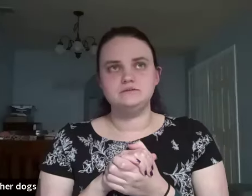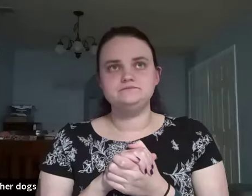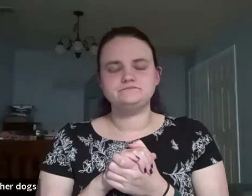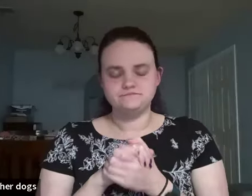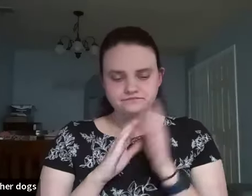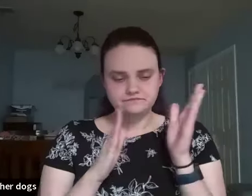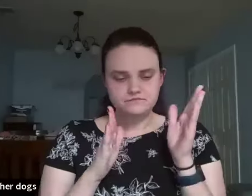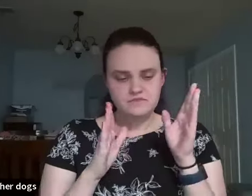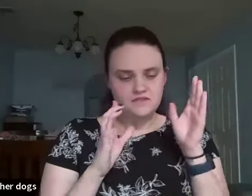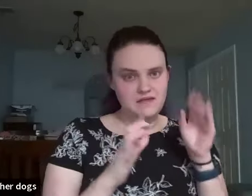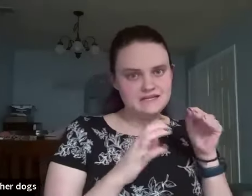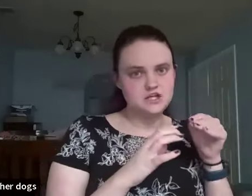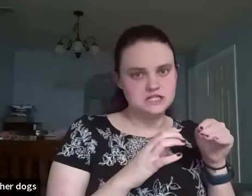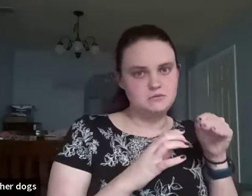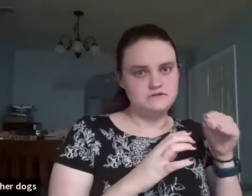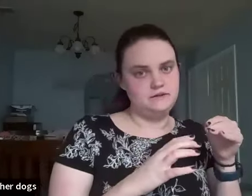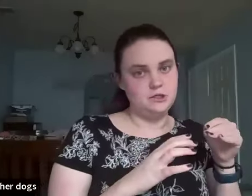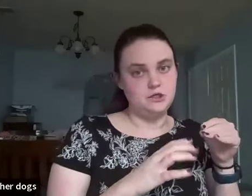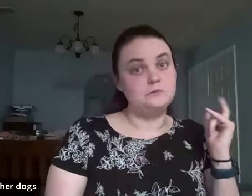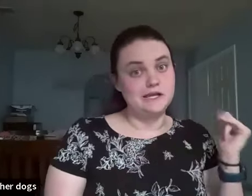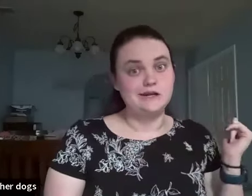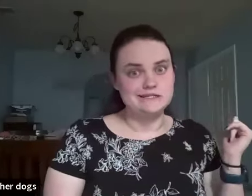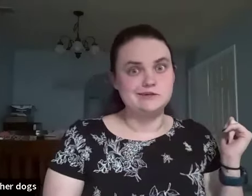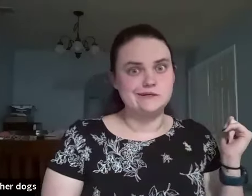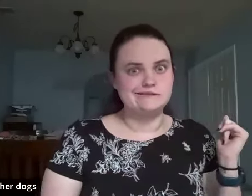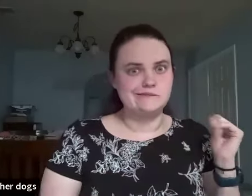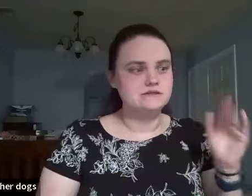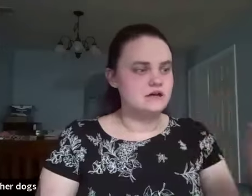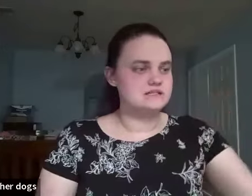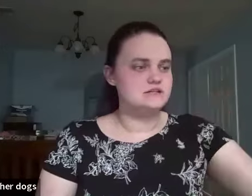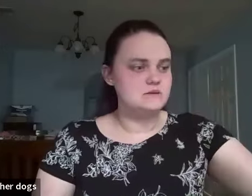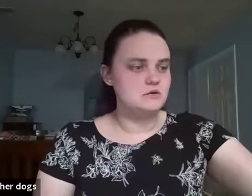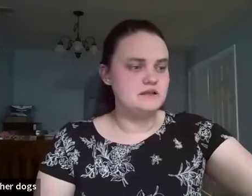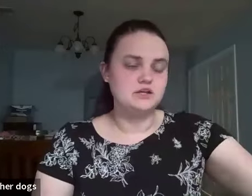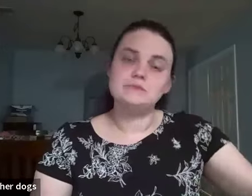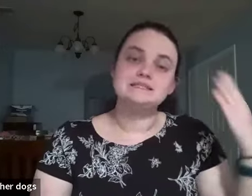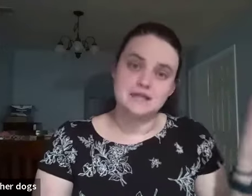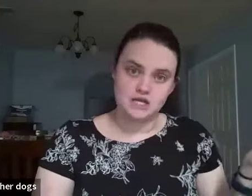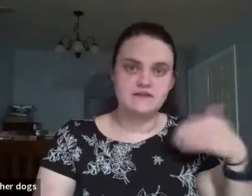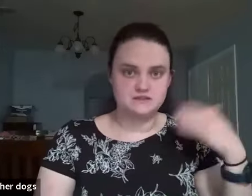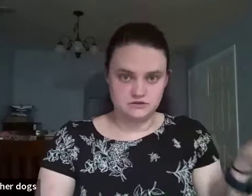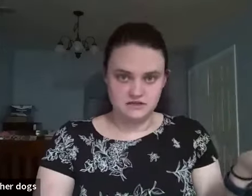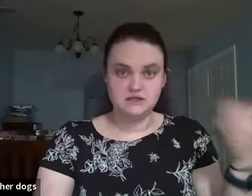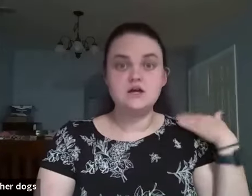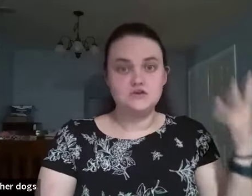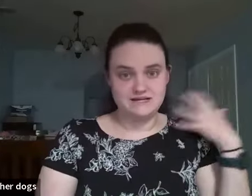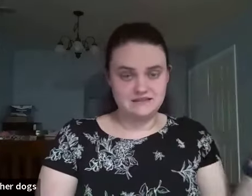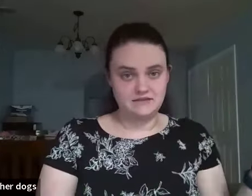deal. That is talking more like you're being crazy. You're being a bit because I know some people will be like, you're being psychotic, that sort of thing. Crazy like